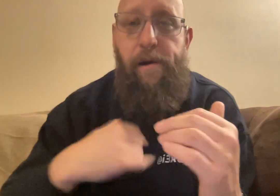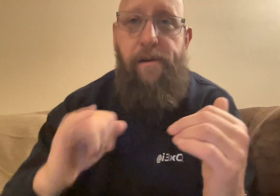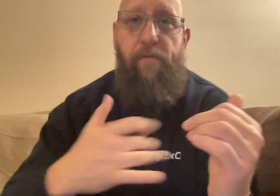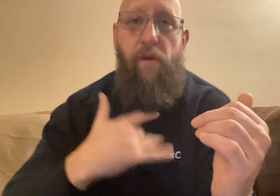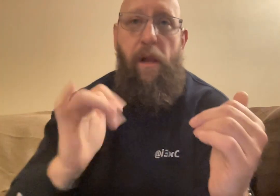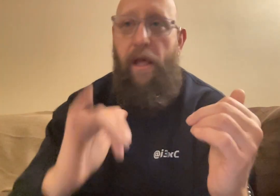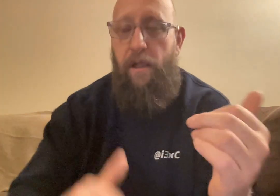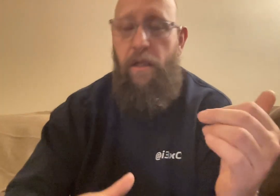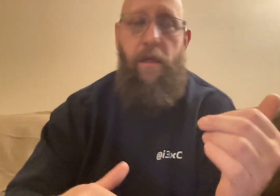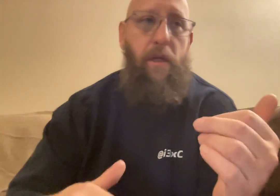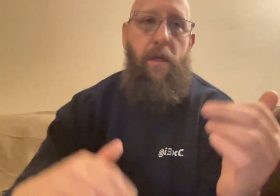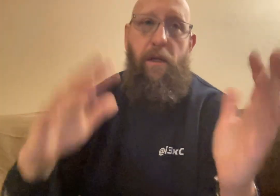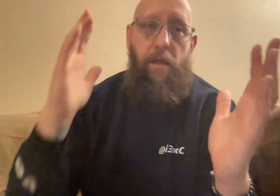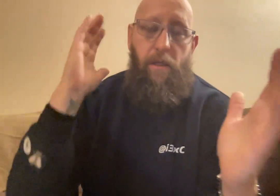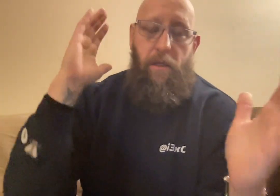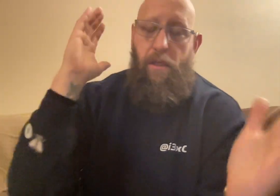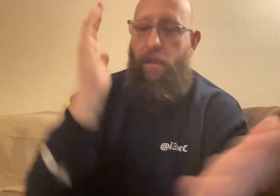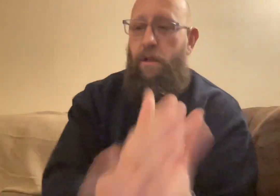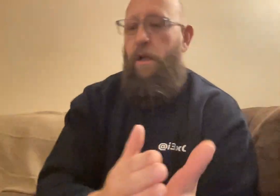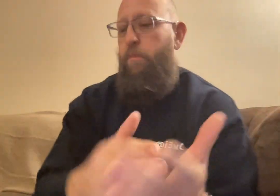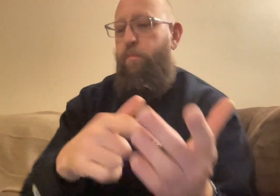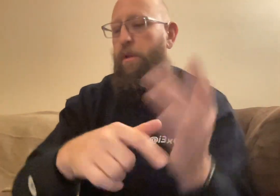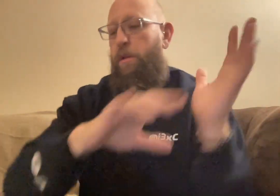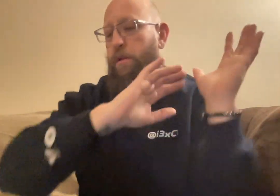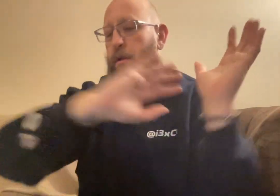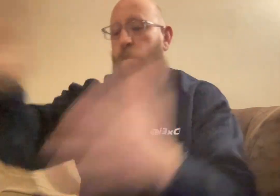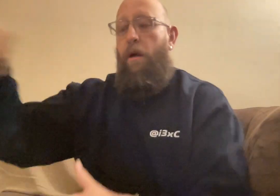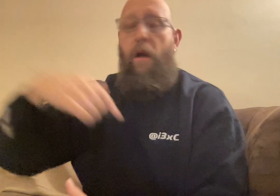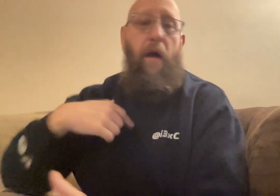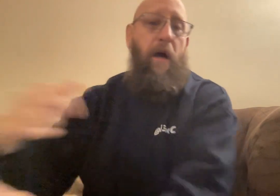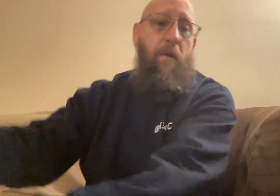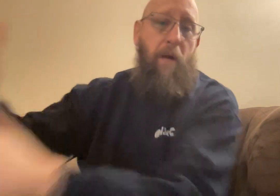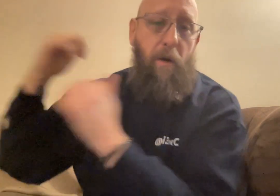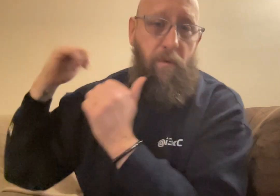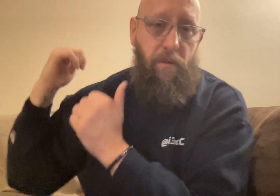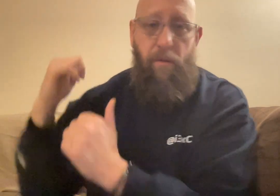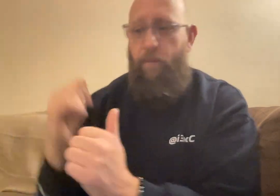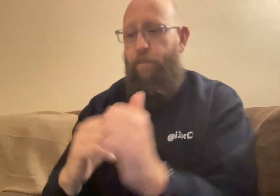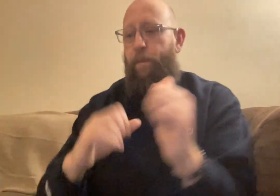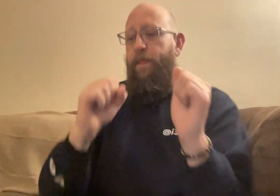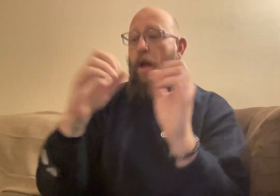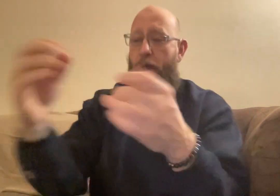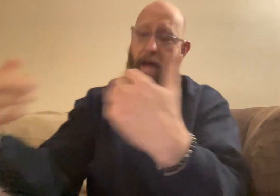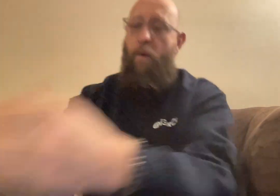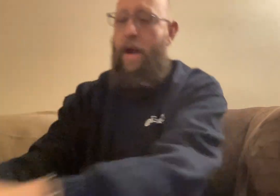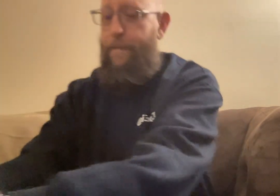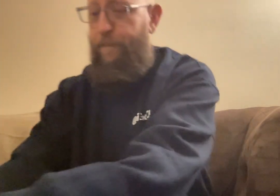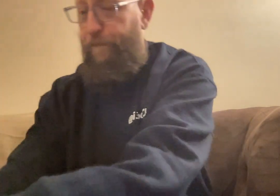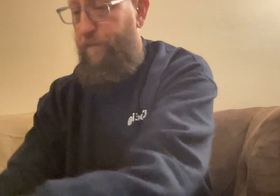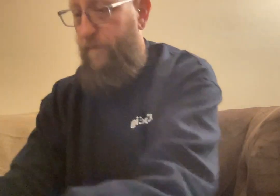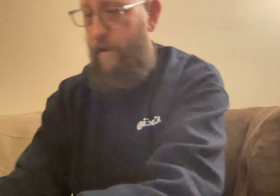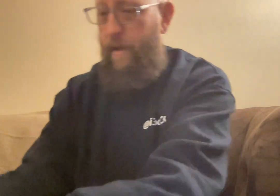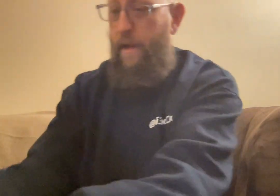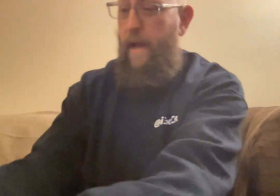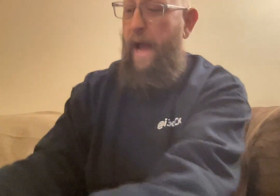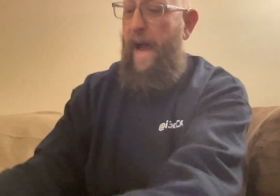you feel like, stop this. I'm out. So anyway,